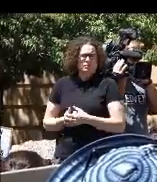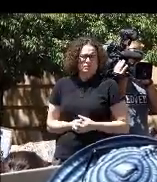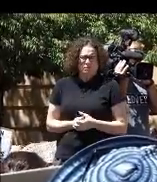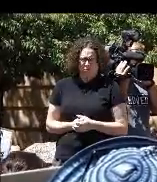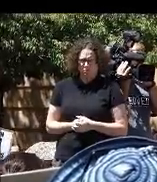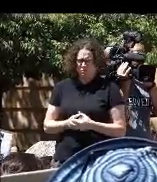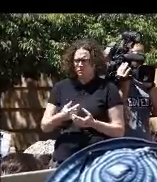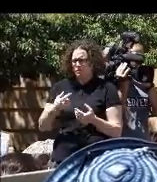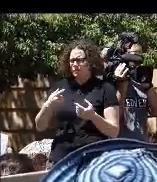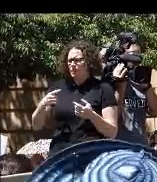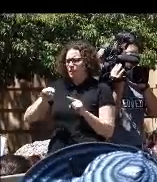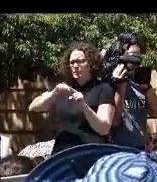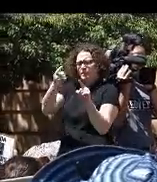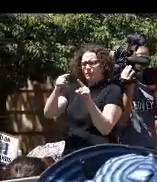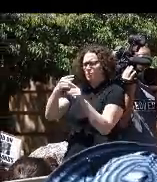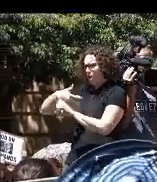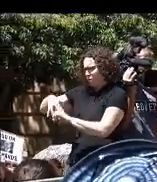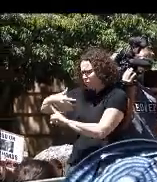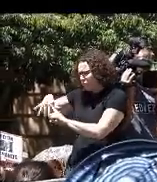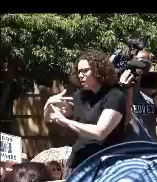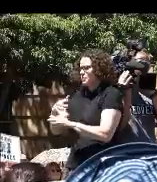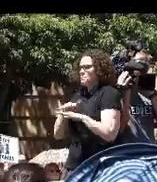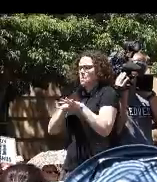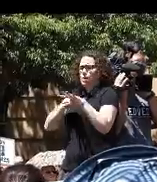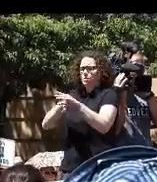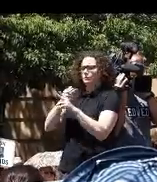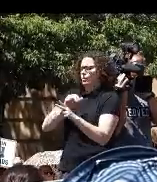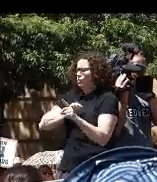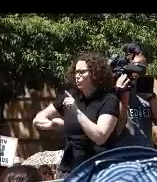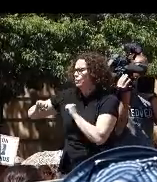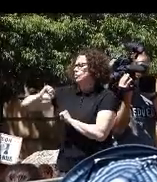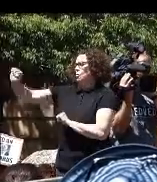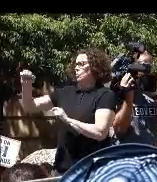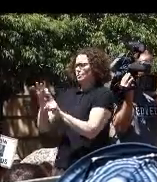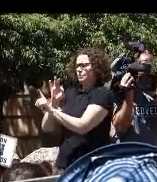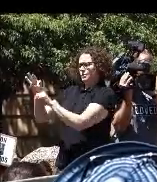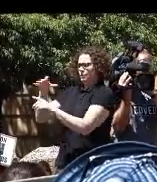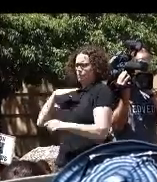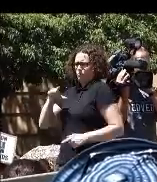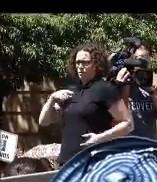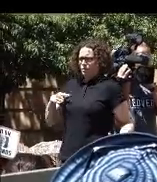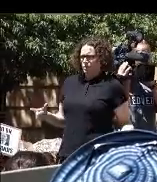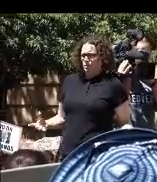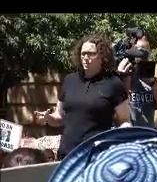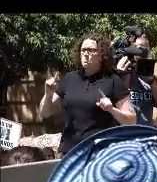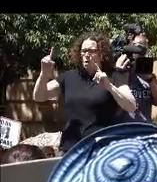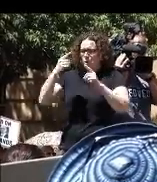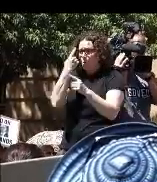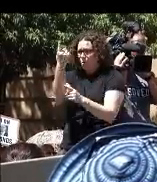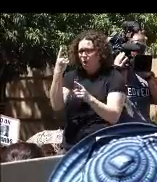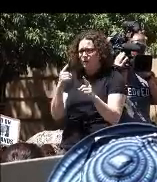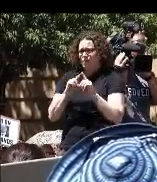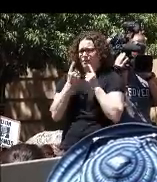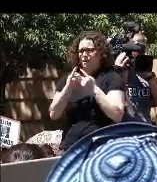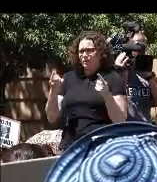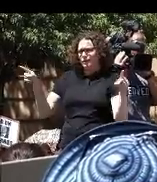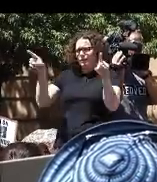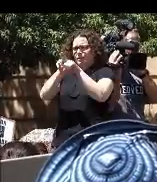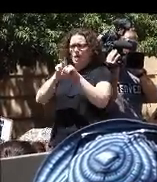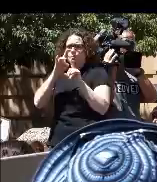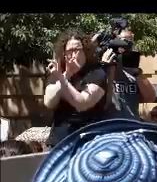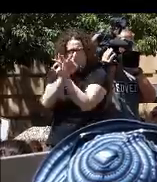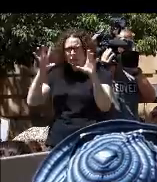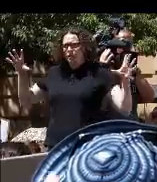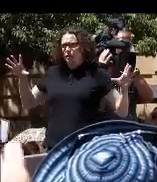all come from various backgrounds and are marching for various reasons. But what is clear is we are all